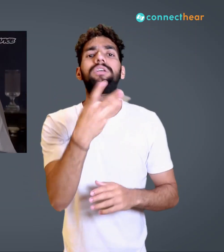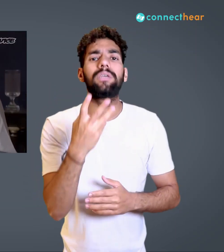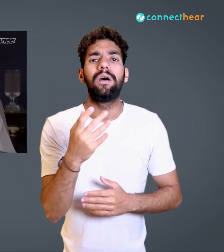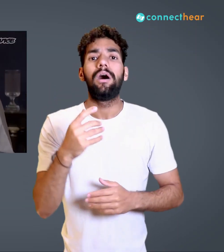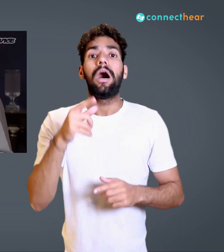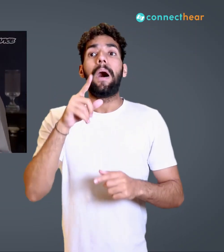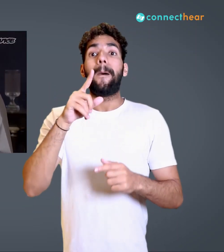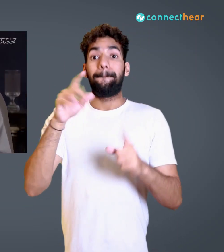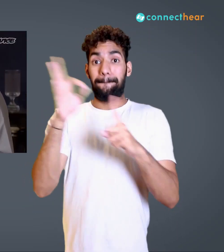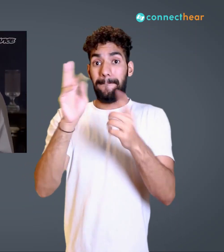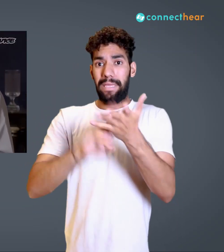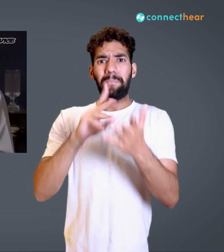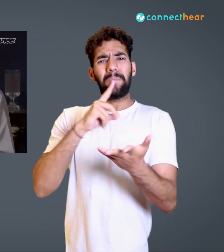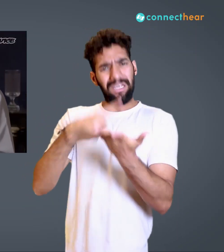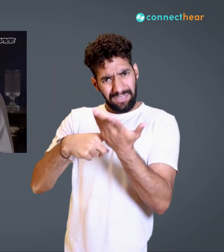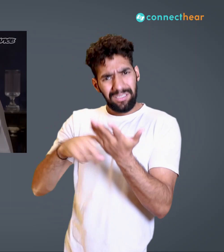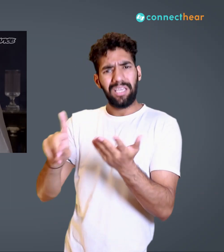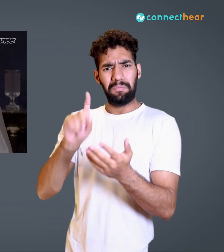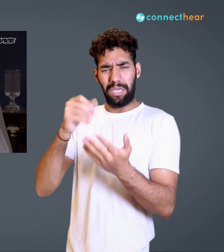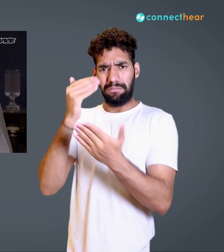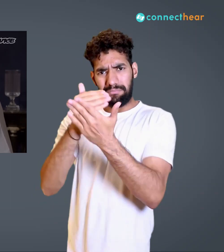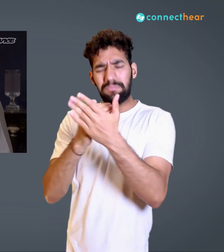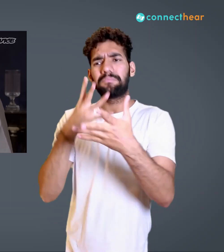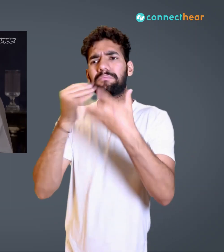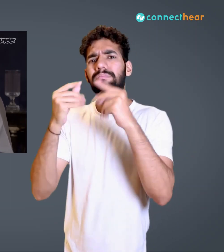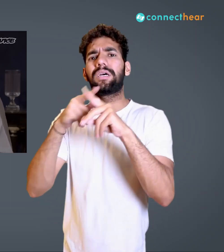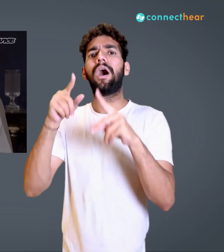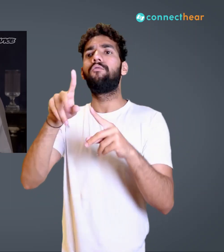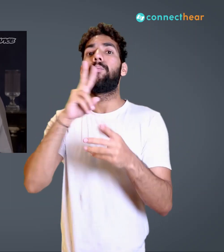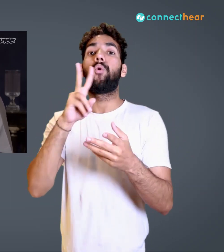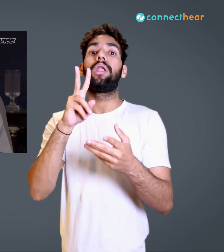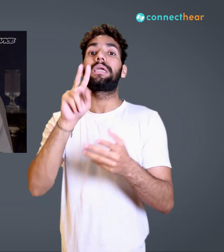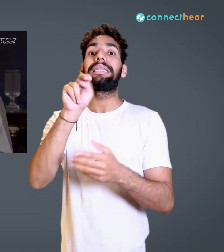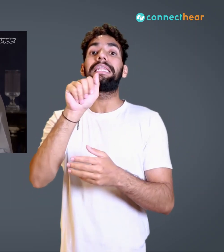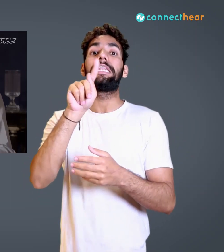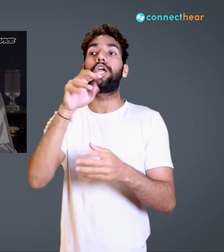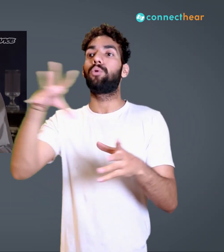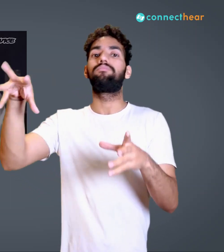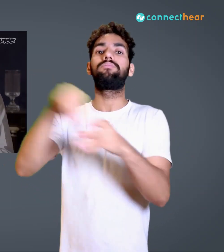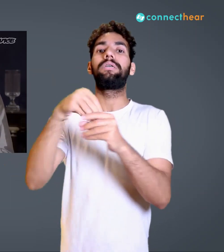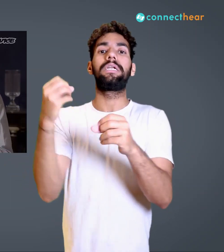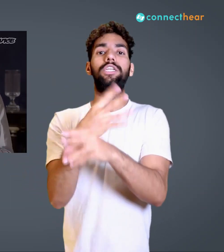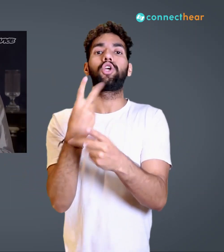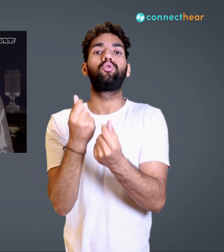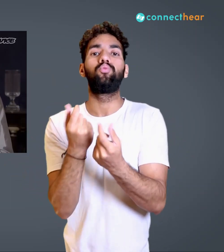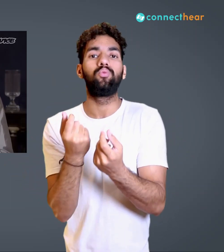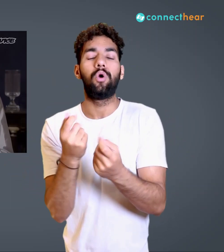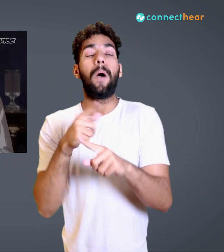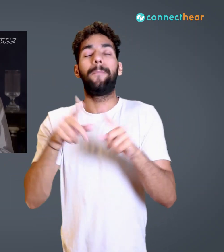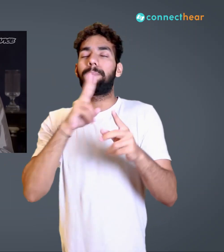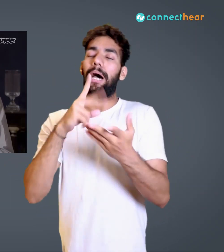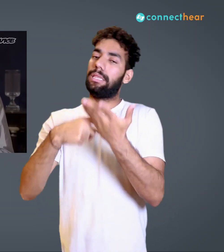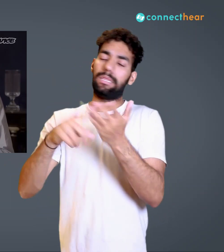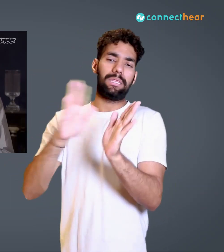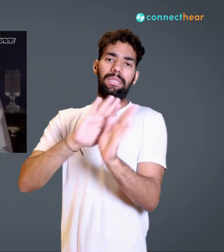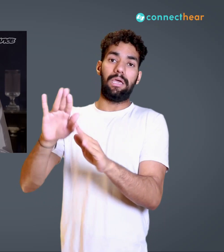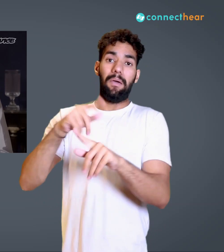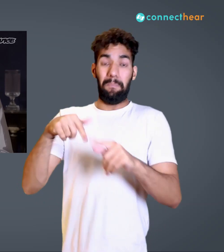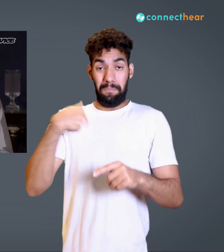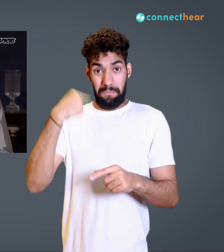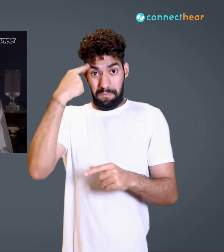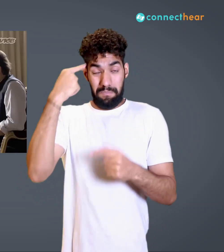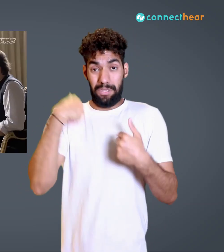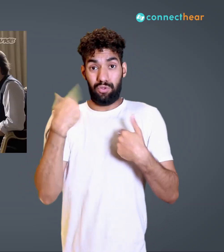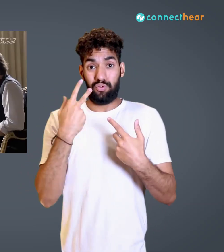So he had his point of view. Of course, the West has their own point of view. My point is that, we as countries should